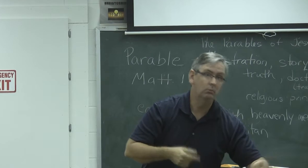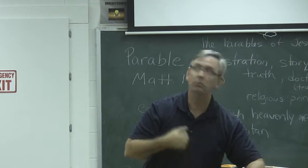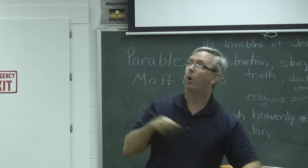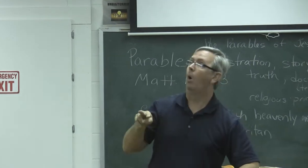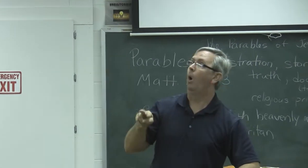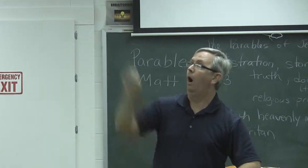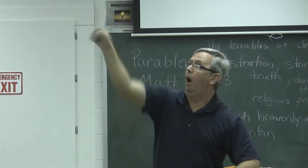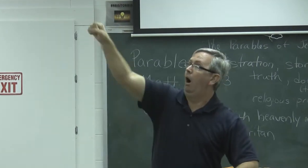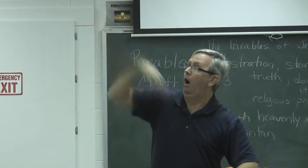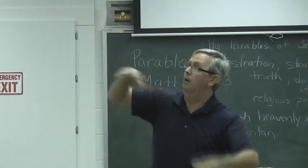These people,